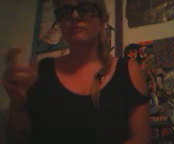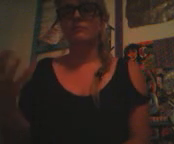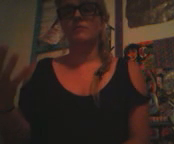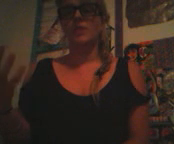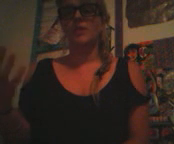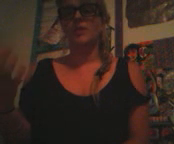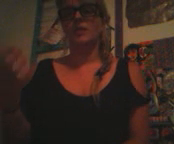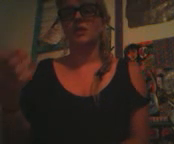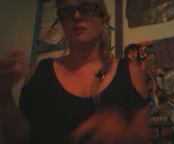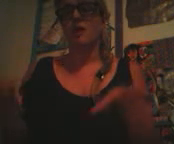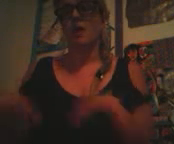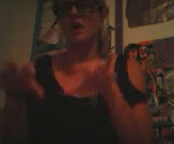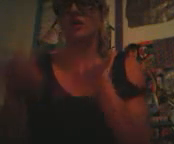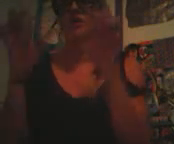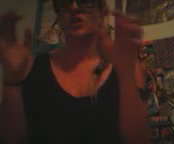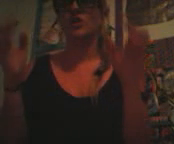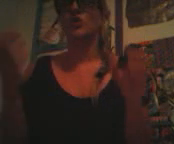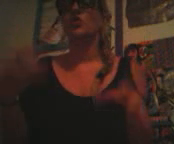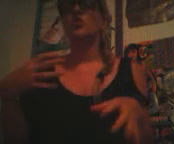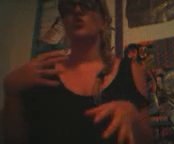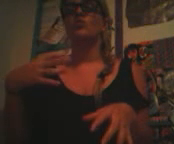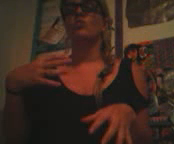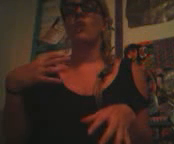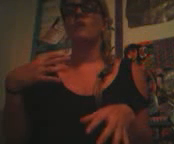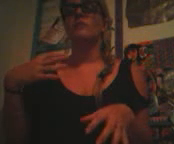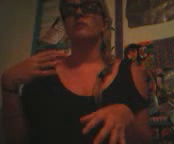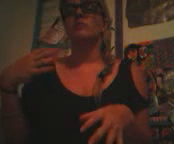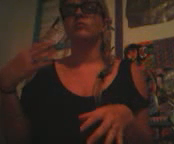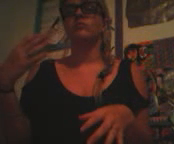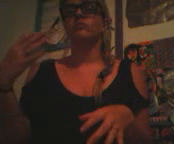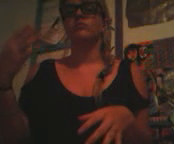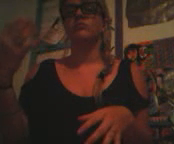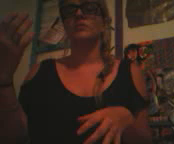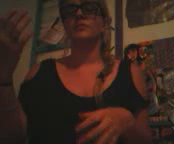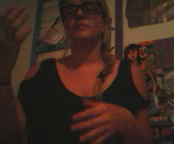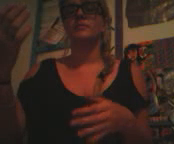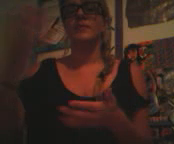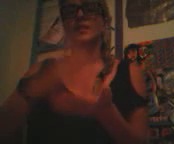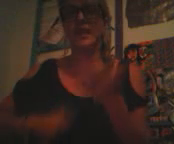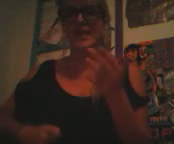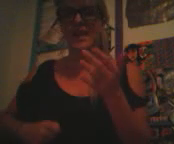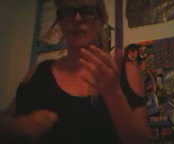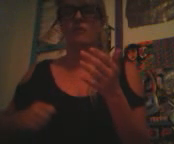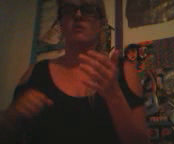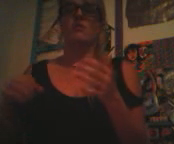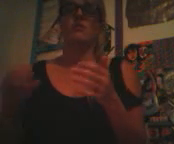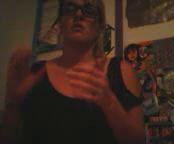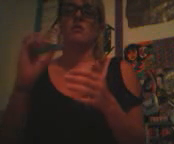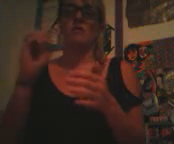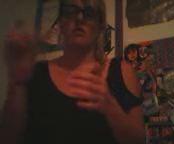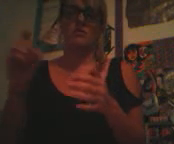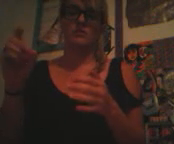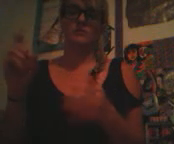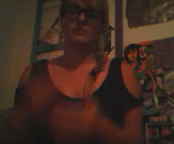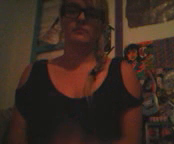remove the oxygen, okay? Because you remove the ingredient in the reaction cannot proceed, okay? Another thing here is that combustion